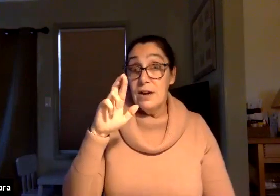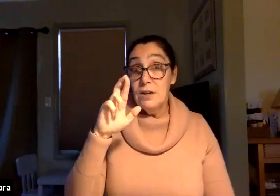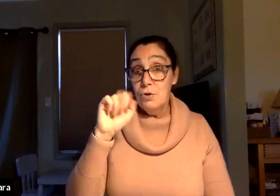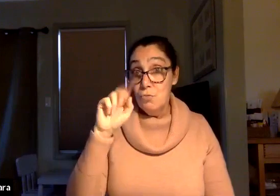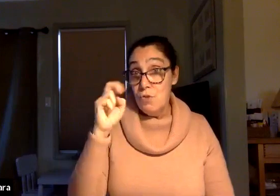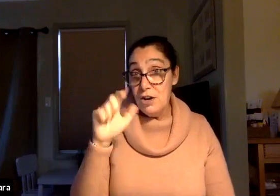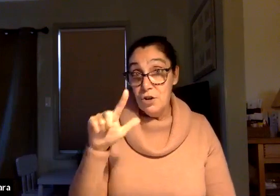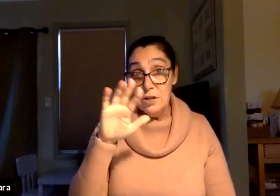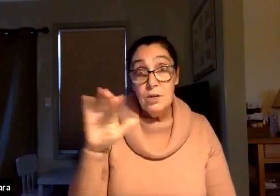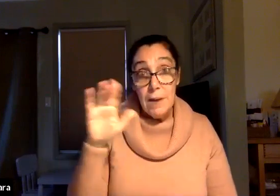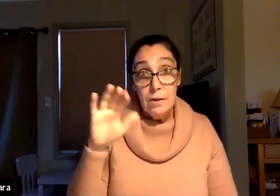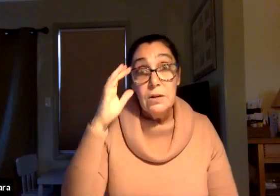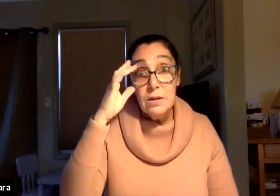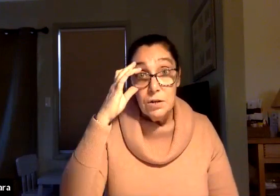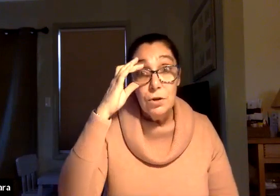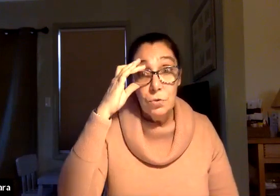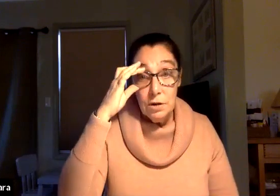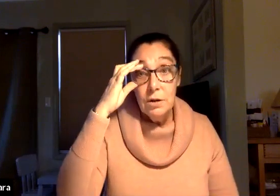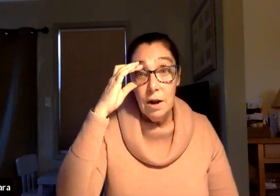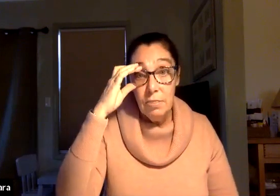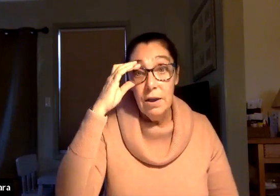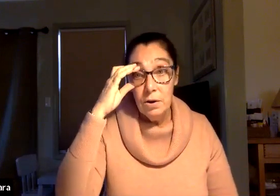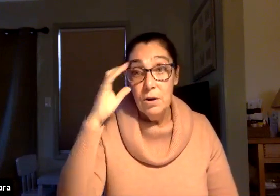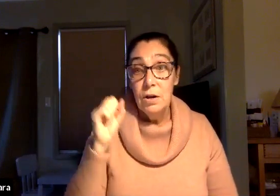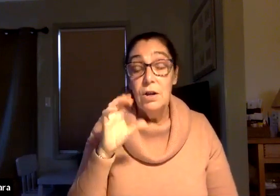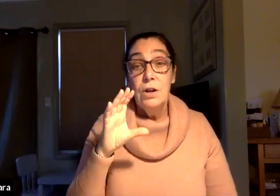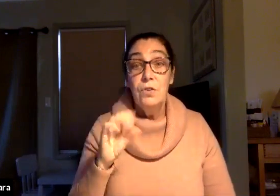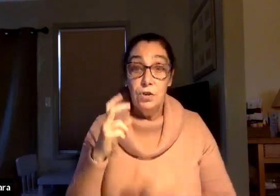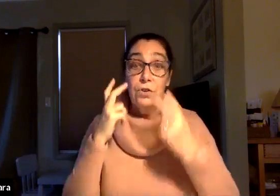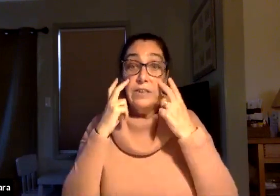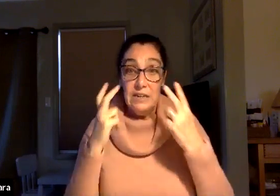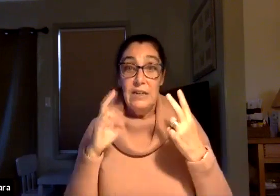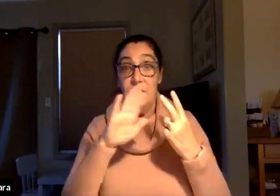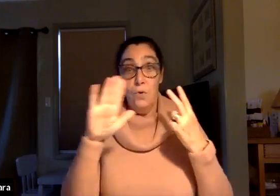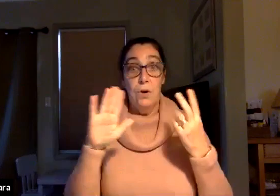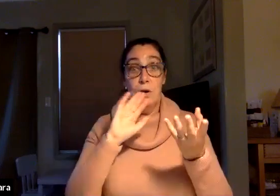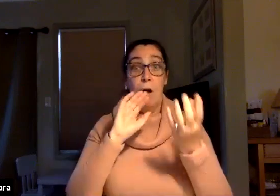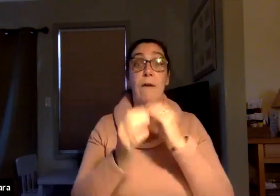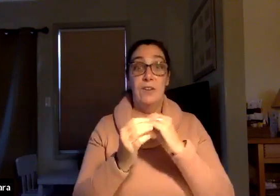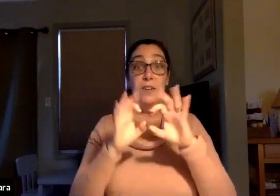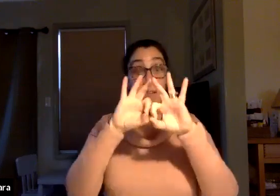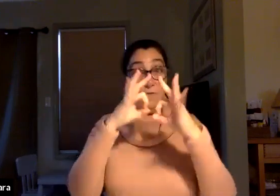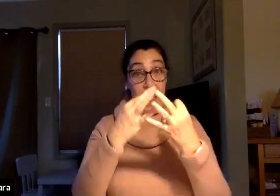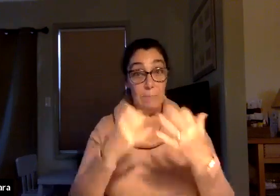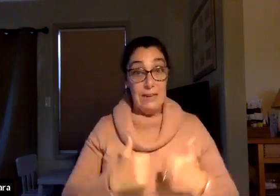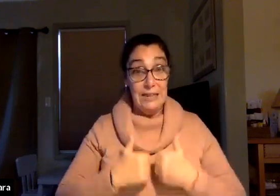Project Rachel is spelled too on there. So you'll see your offices, family